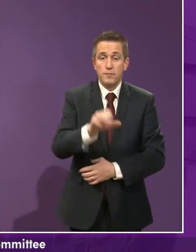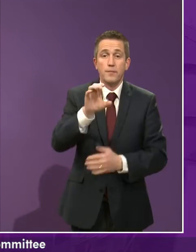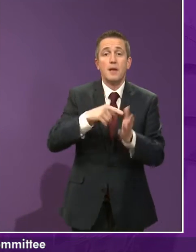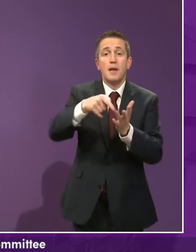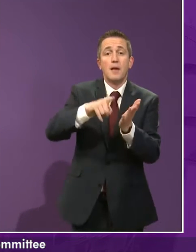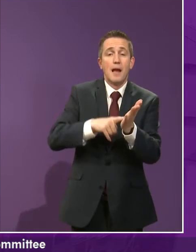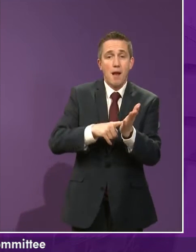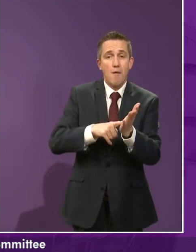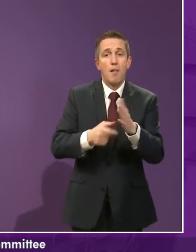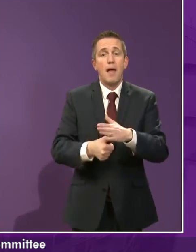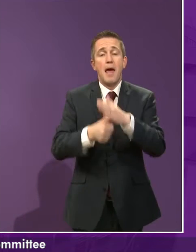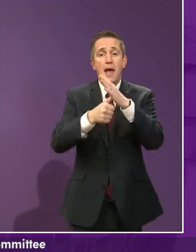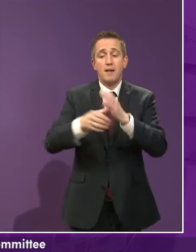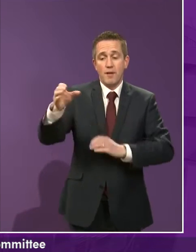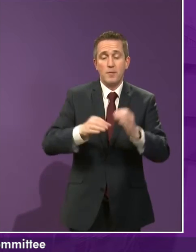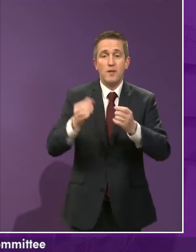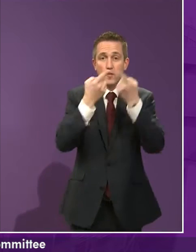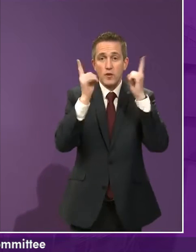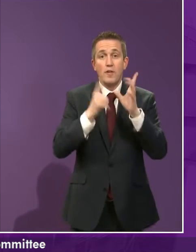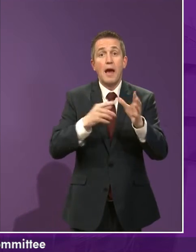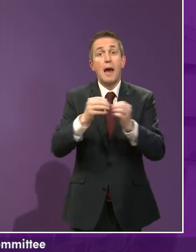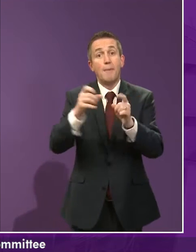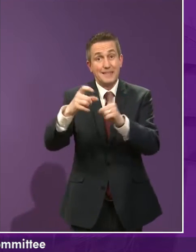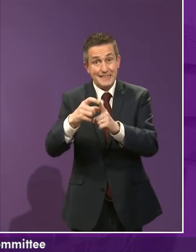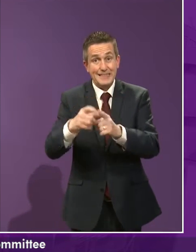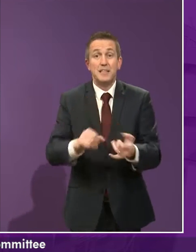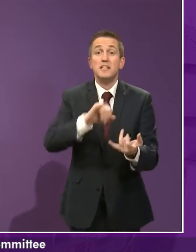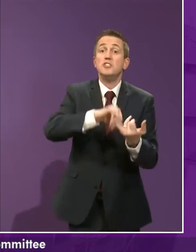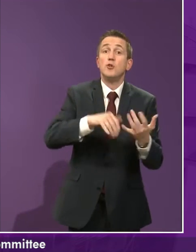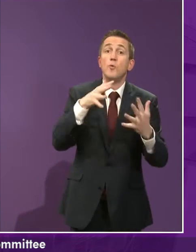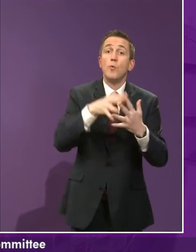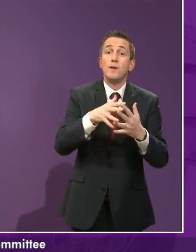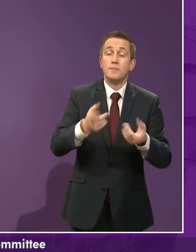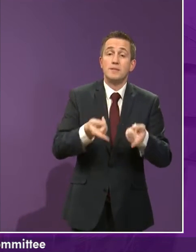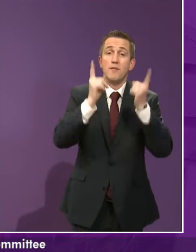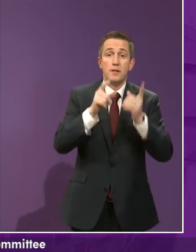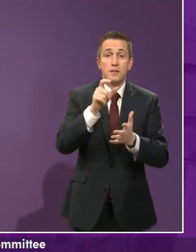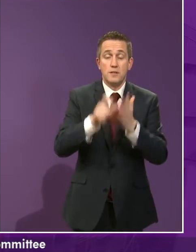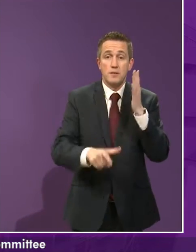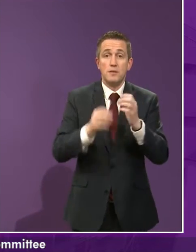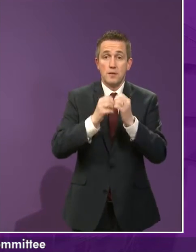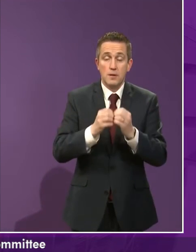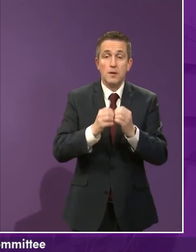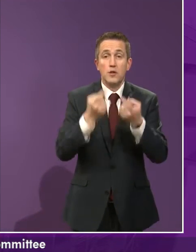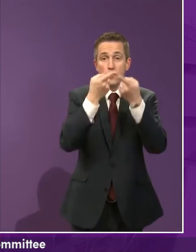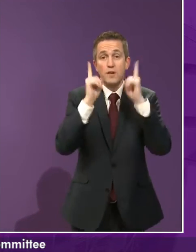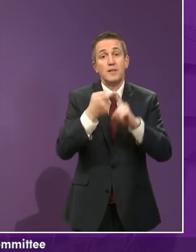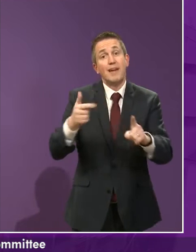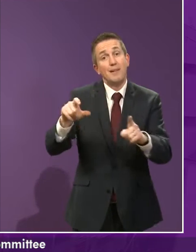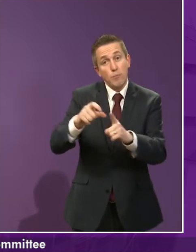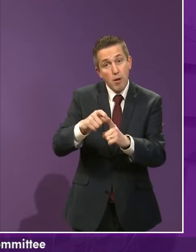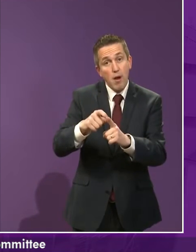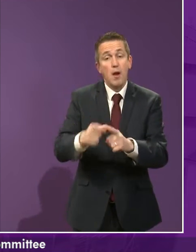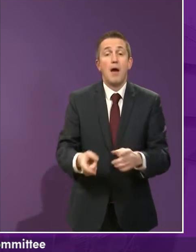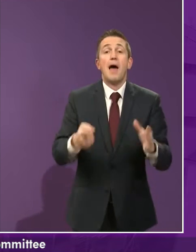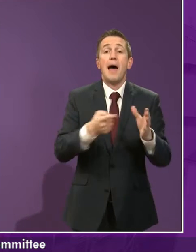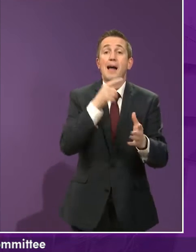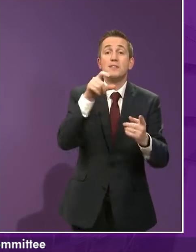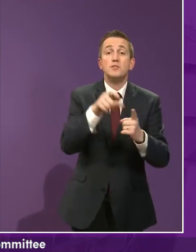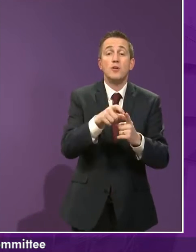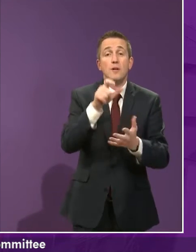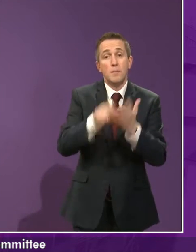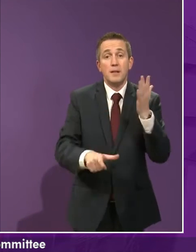who is the Head of Admissions at the University of Aberdeen. Sheila Williams, the Director of Student Disability Services at the University of Edinburgh. Anne Duncan, who's the